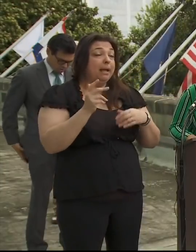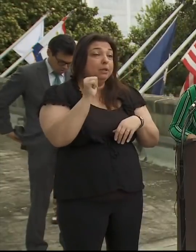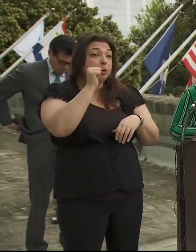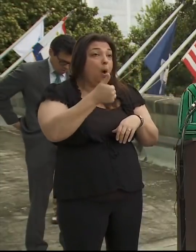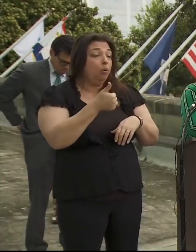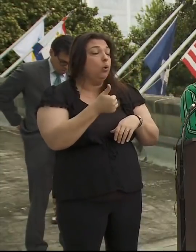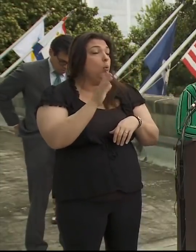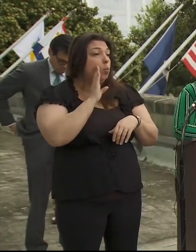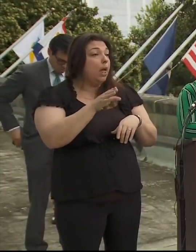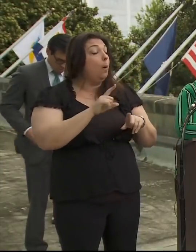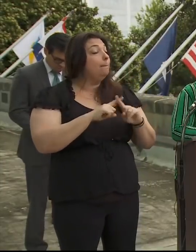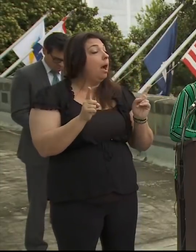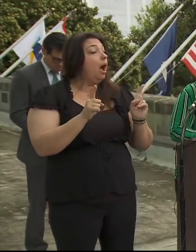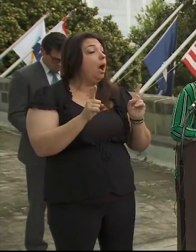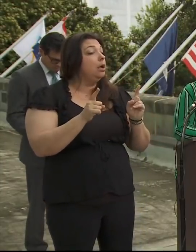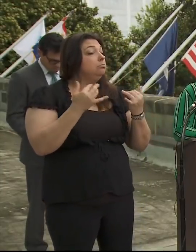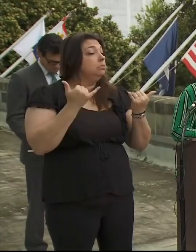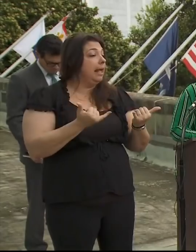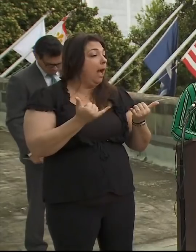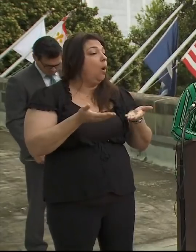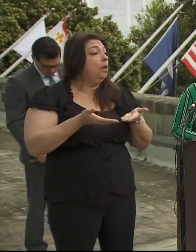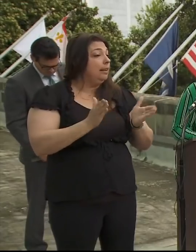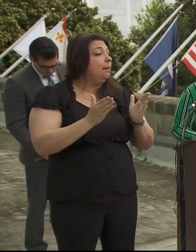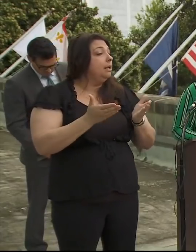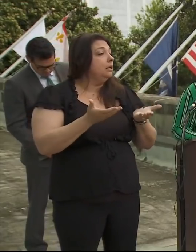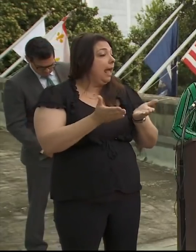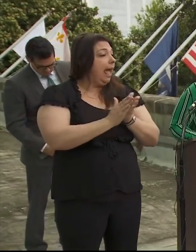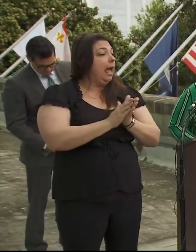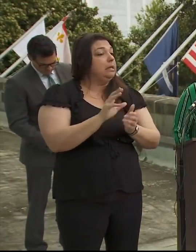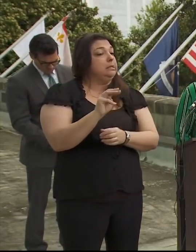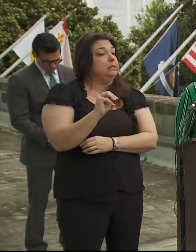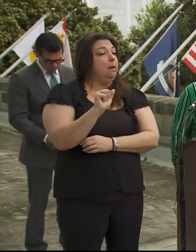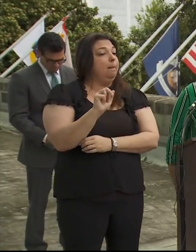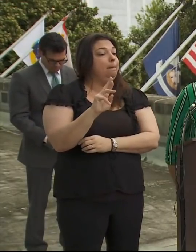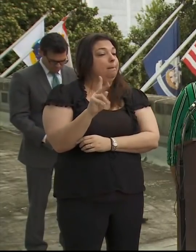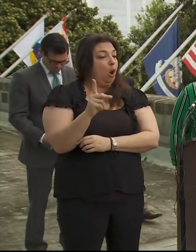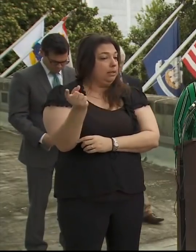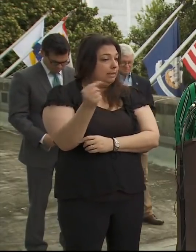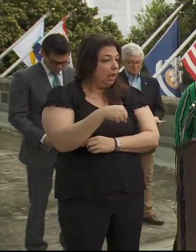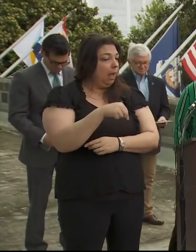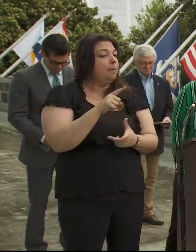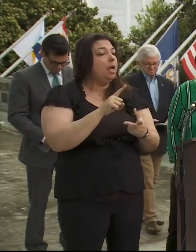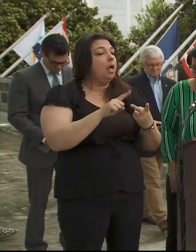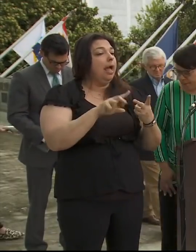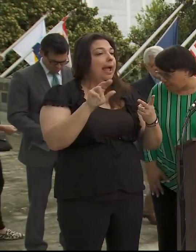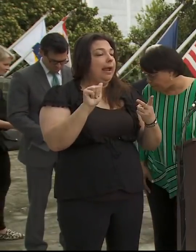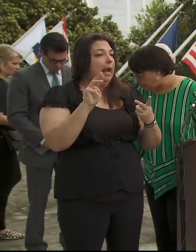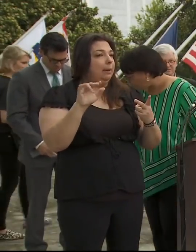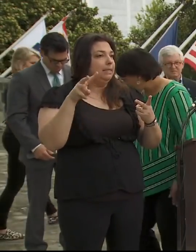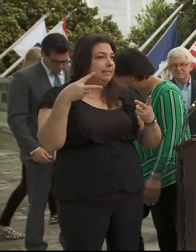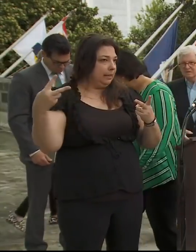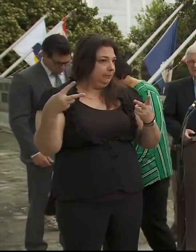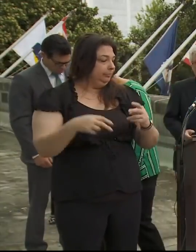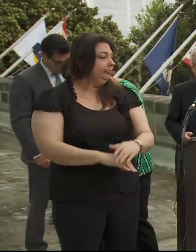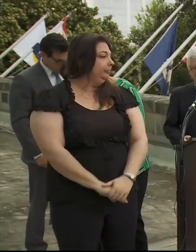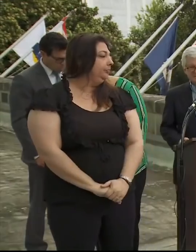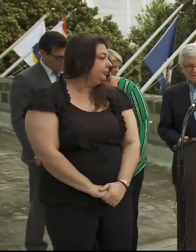tomorrow too. But without further ado, let me bring up Mark Romick, and then we'll follow with Amy at this time.